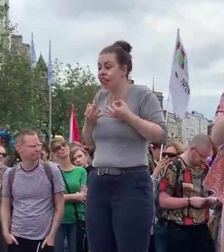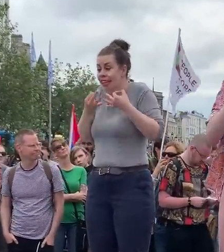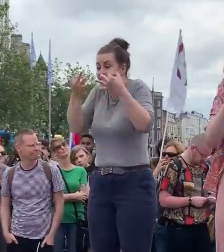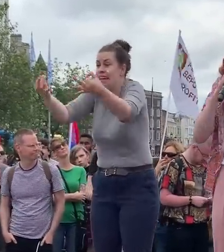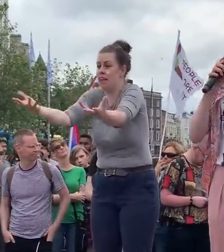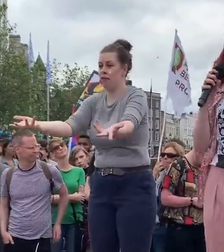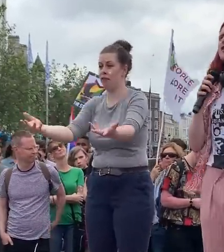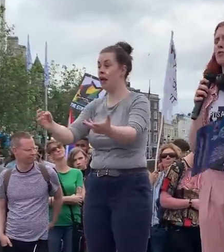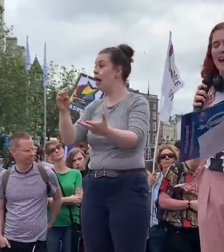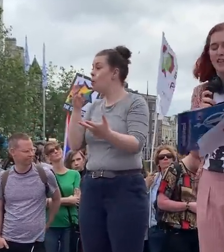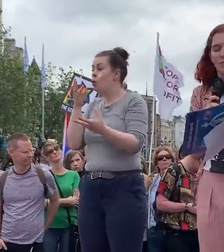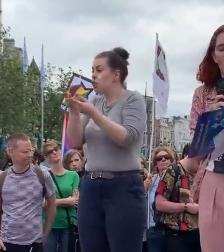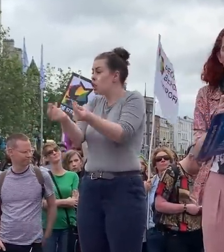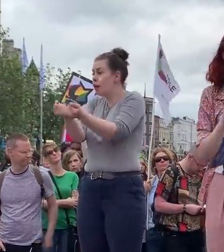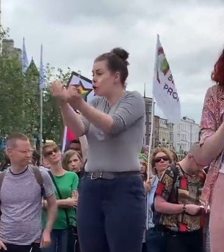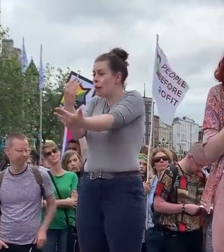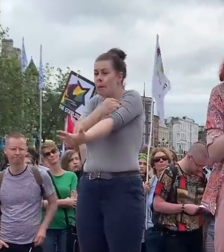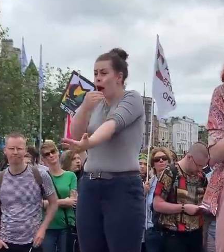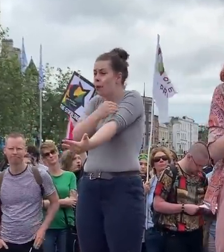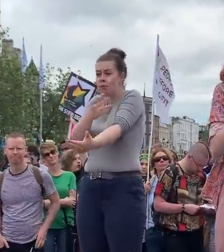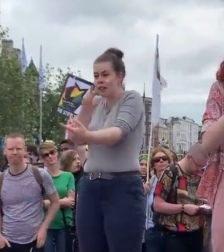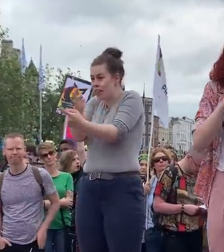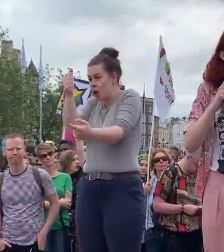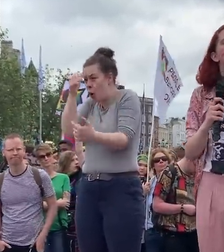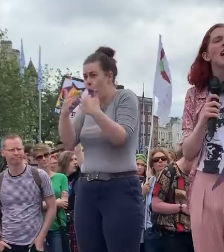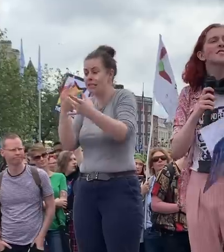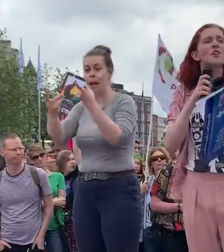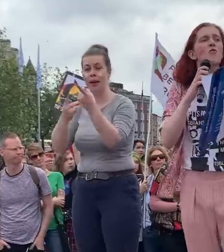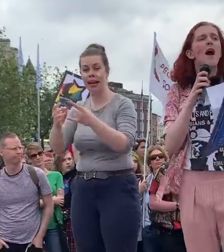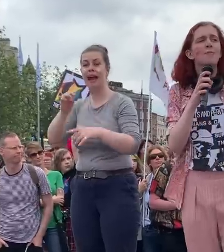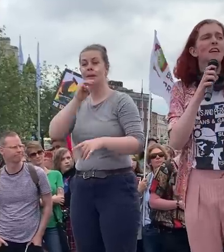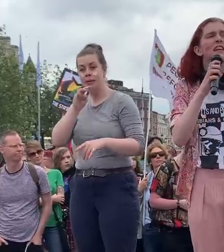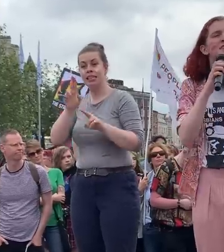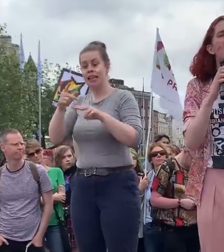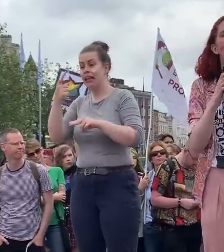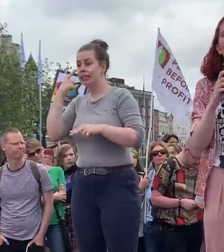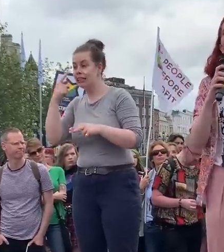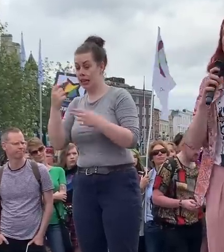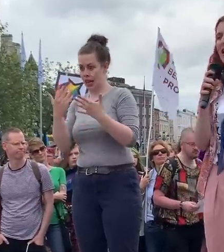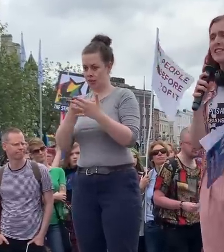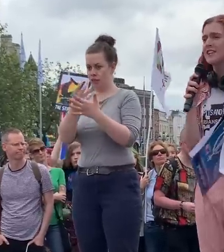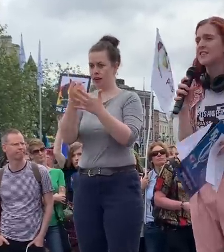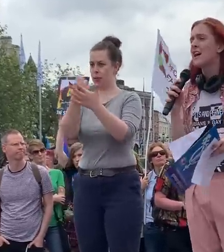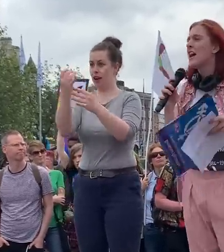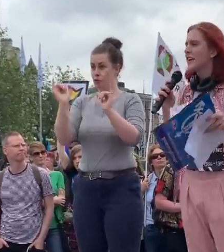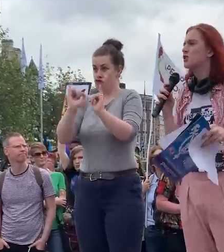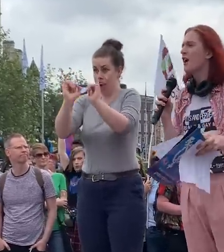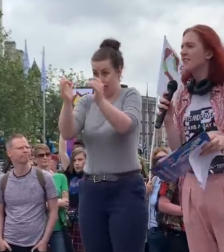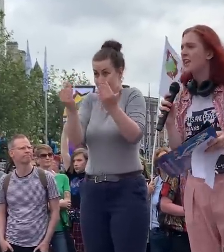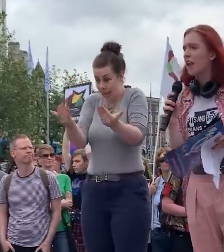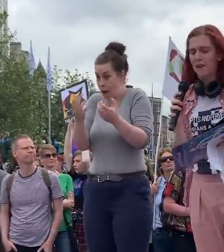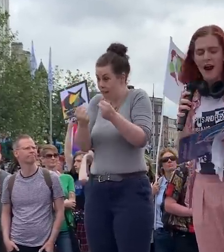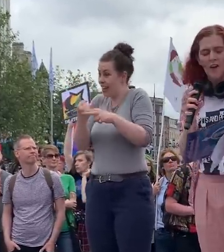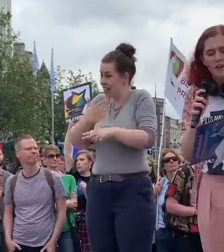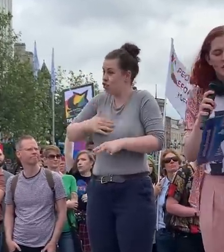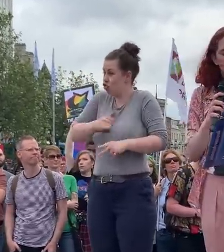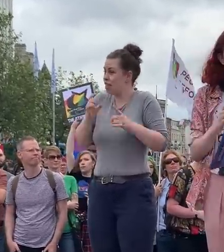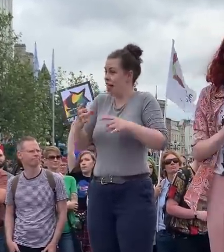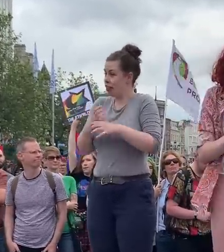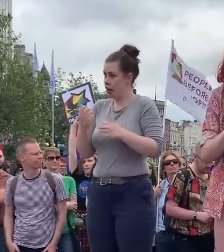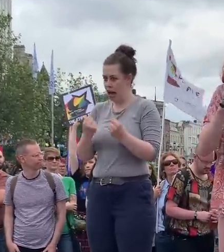It would solve a huge range of problems and begin to address the rapidly developing crisis in trans